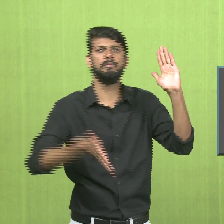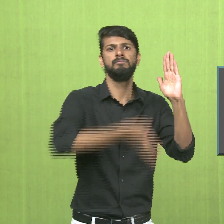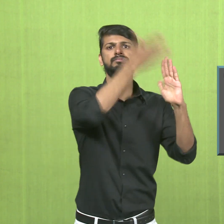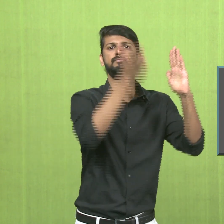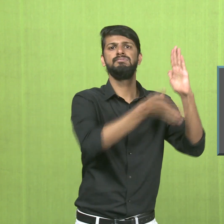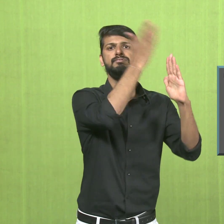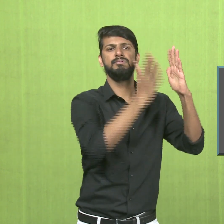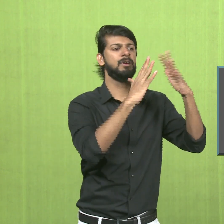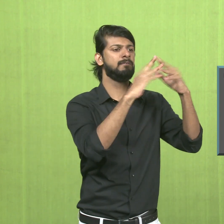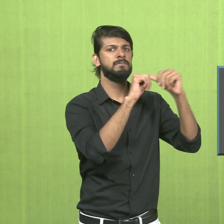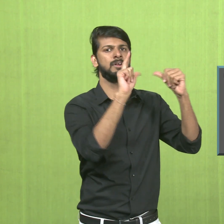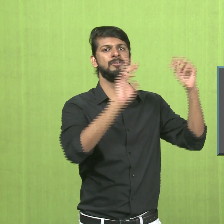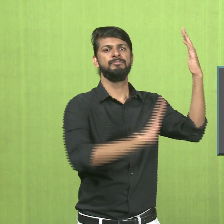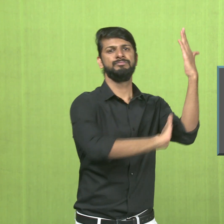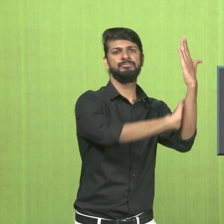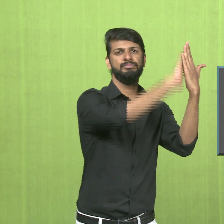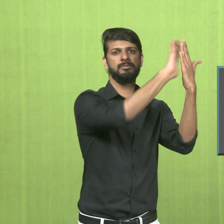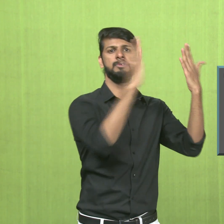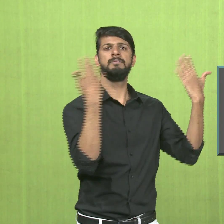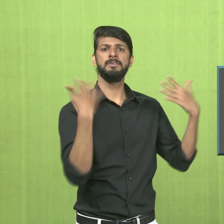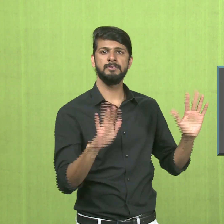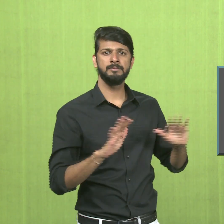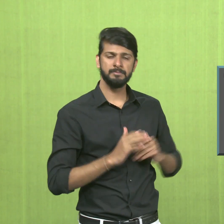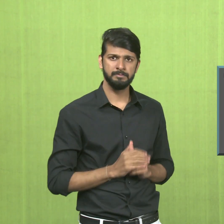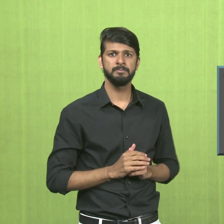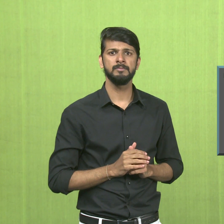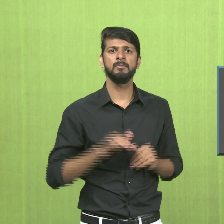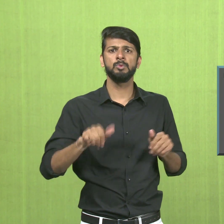it and prepare a base.